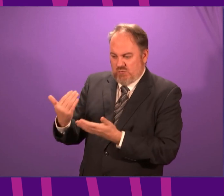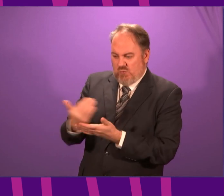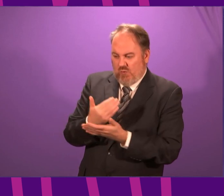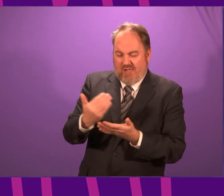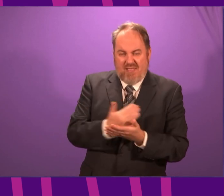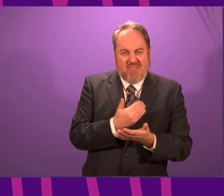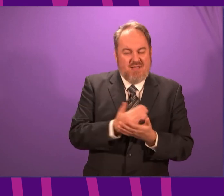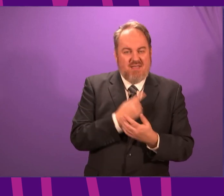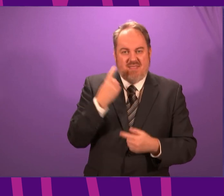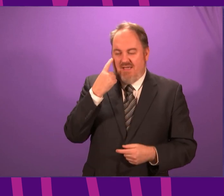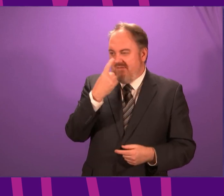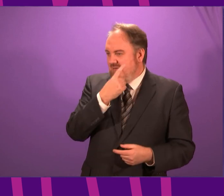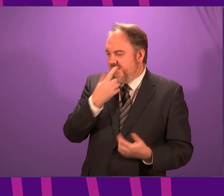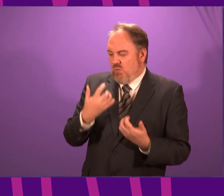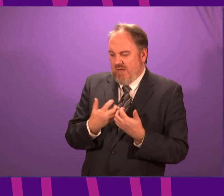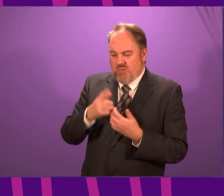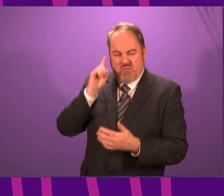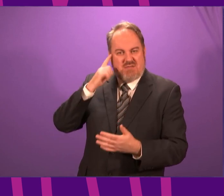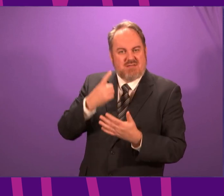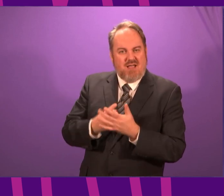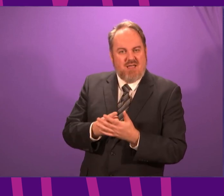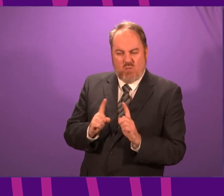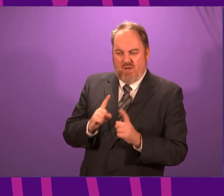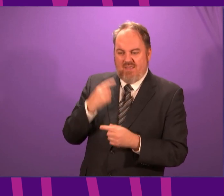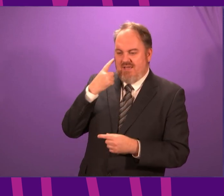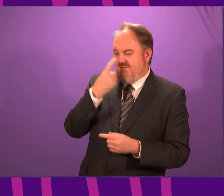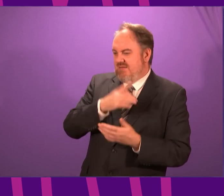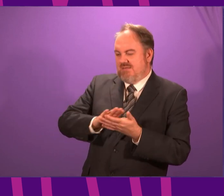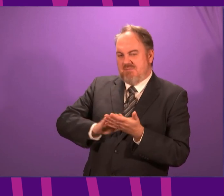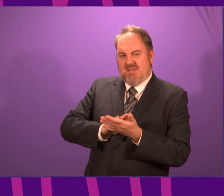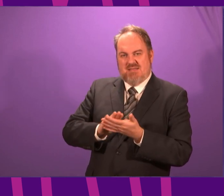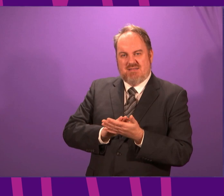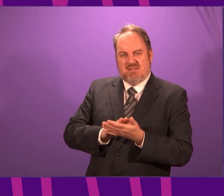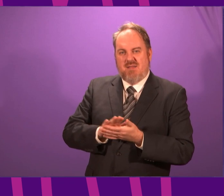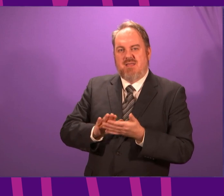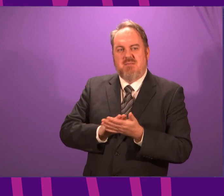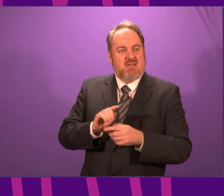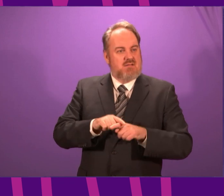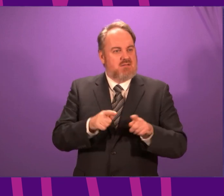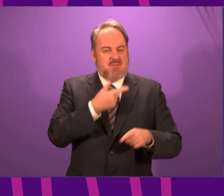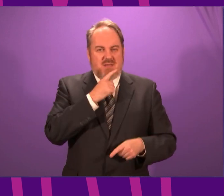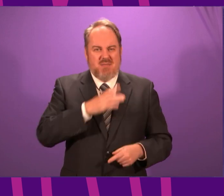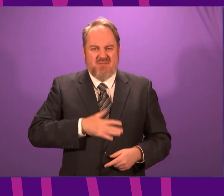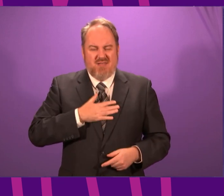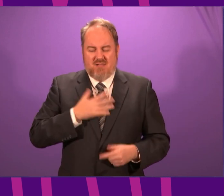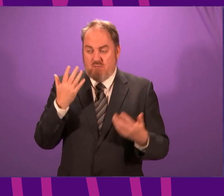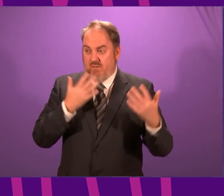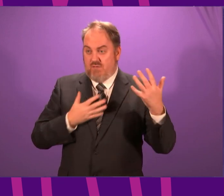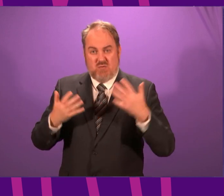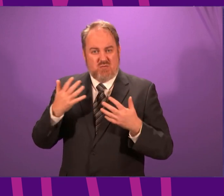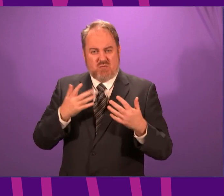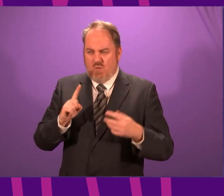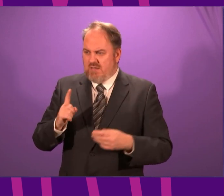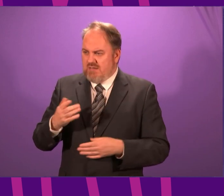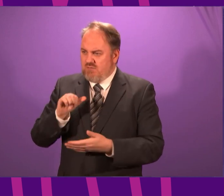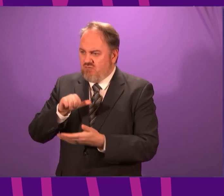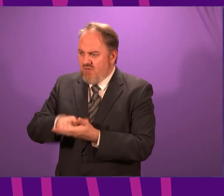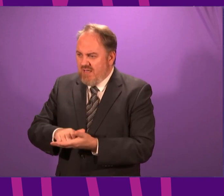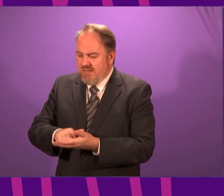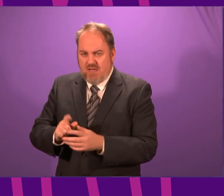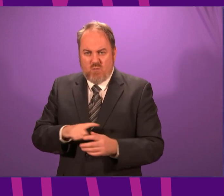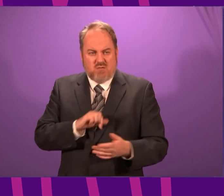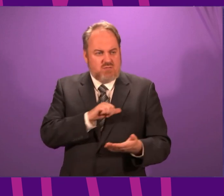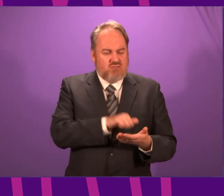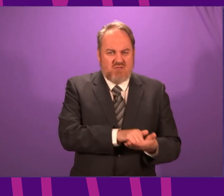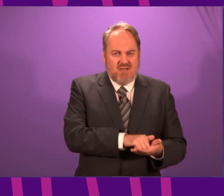yet alone draw conclusions. And for the rules to be followed with confidence, people need to know more about exactly what works and what doesn't